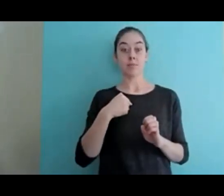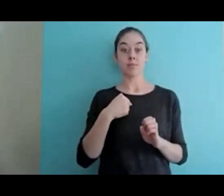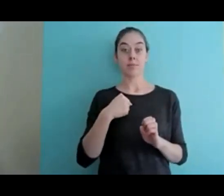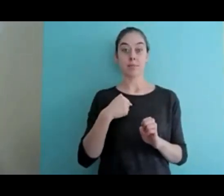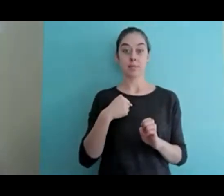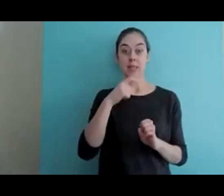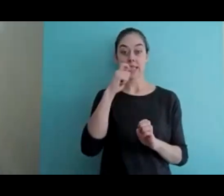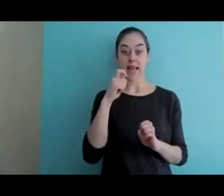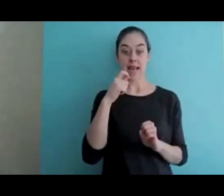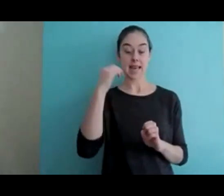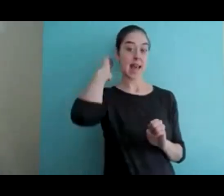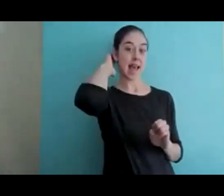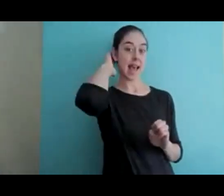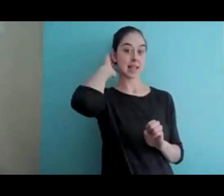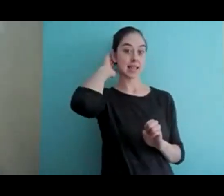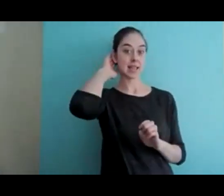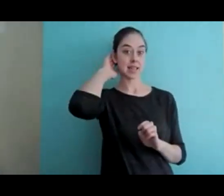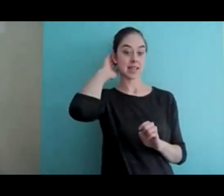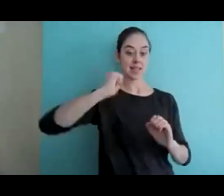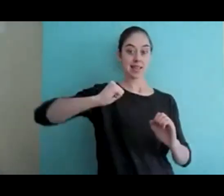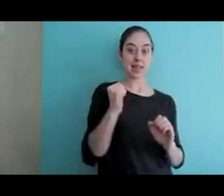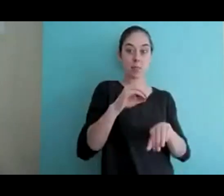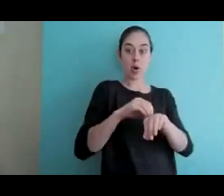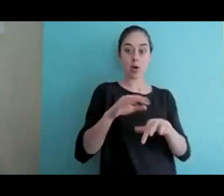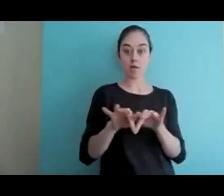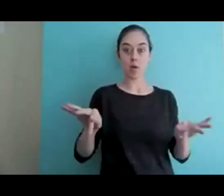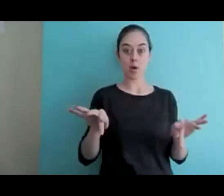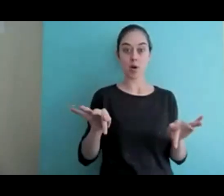leave your head down is because our head